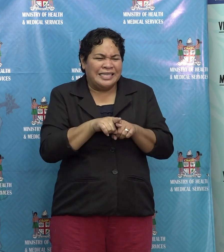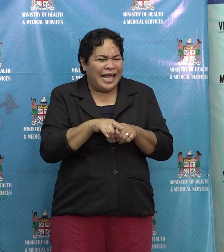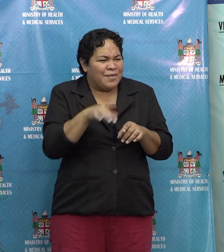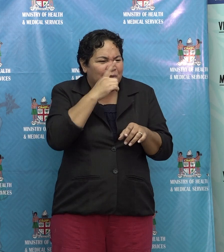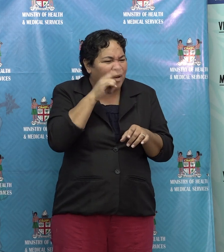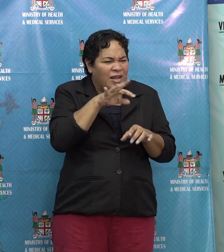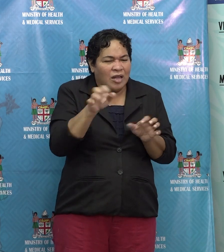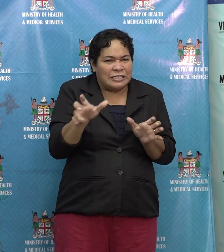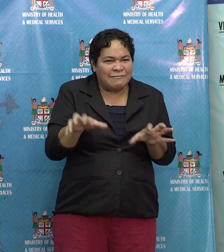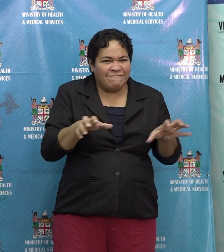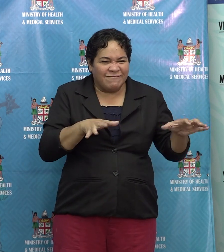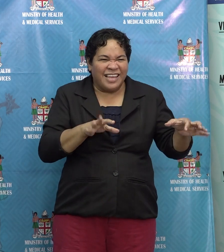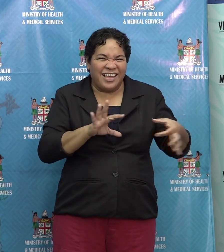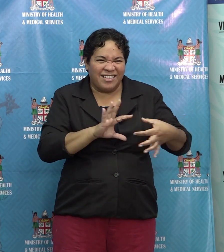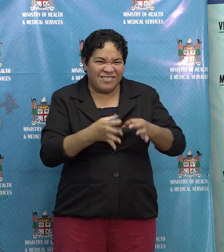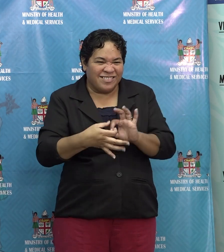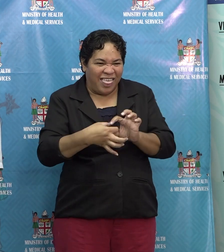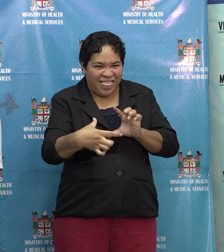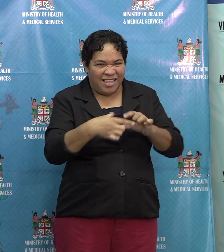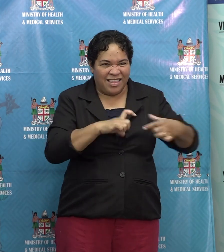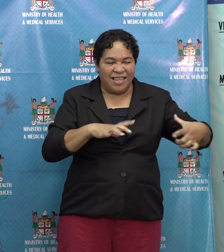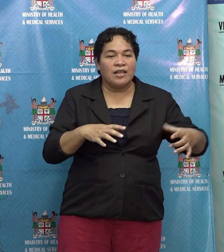may not operate as cleanly as you would want it to be.